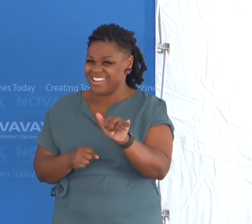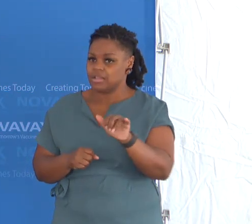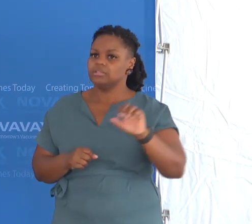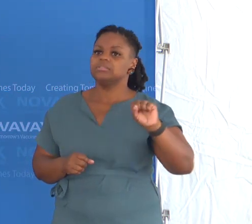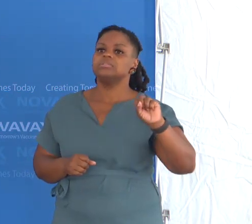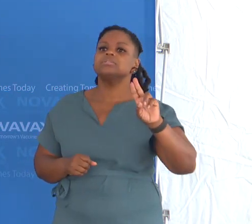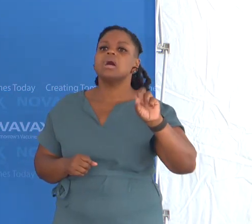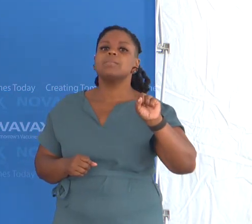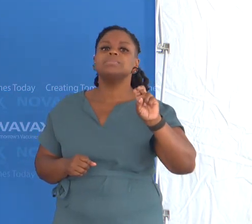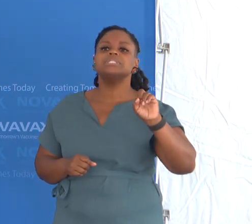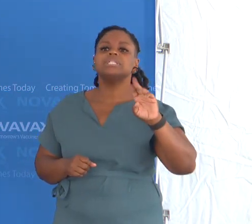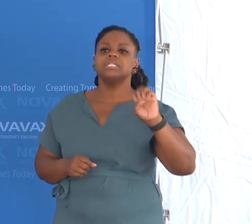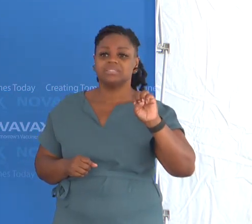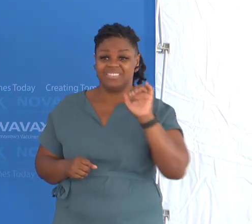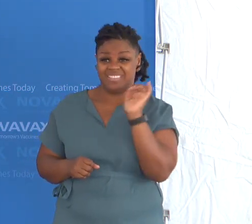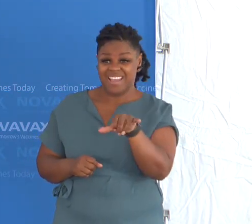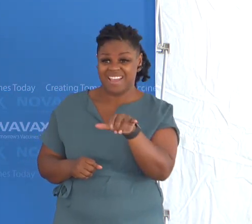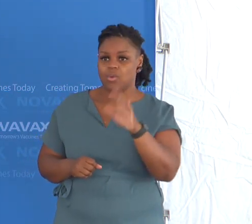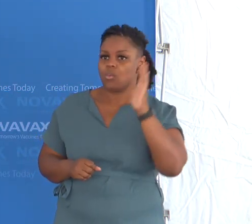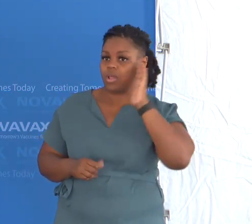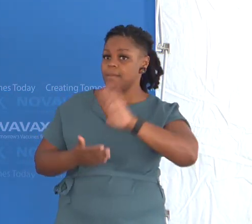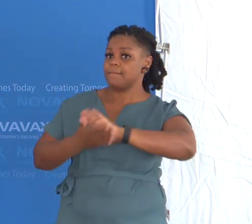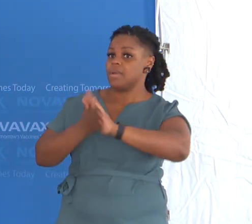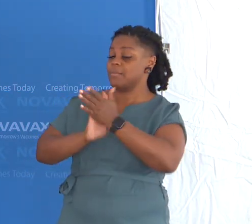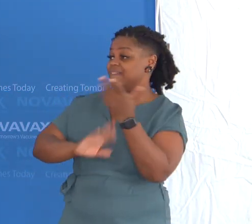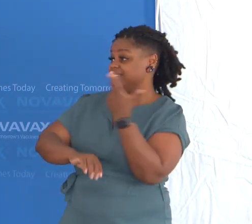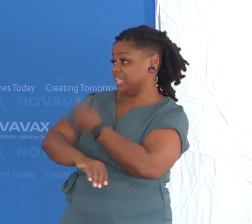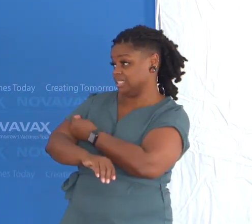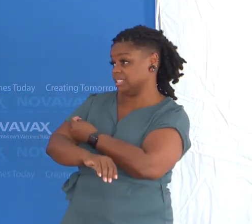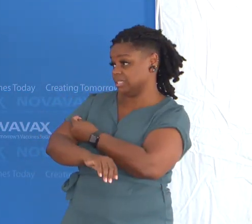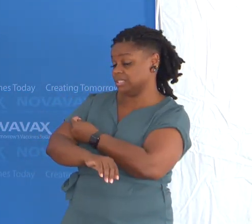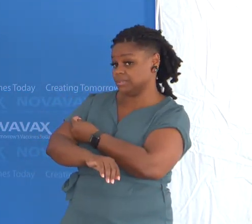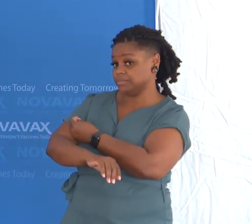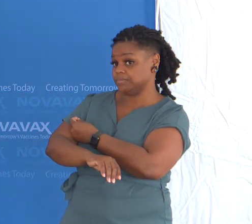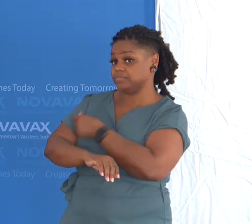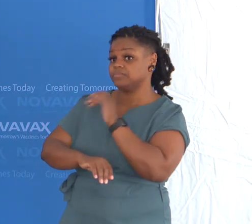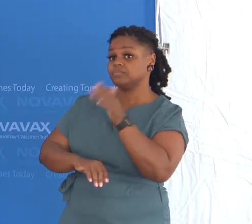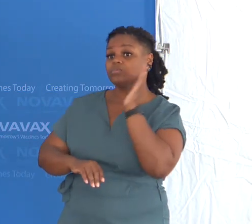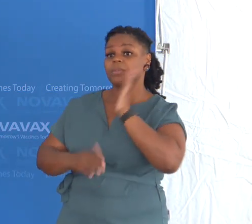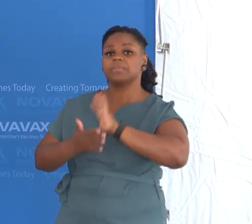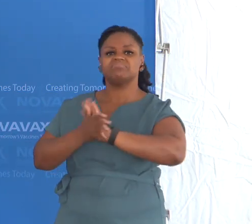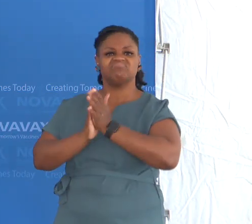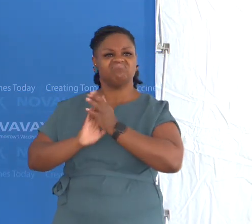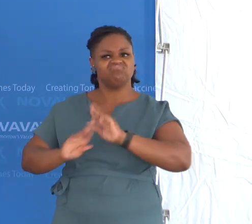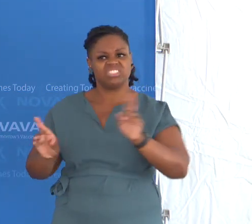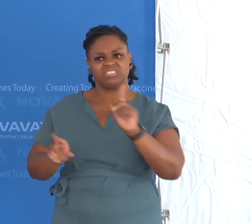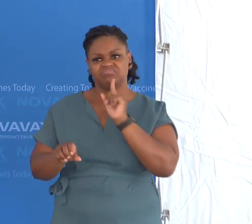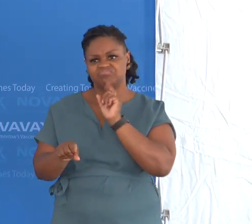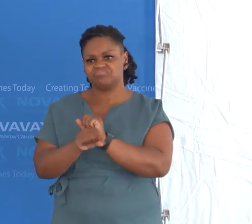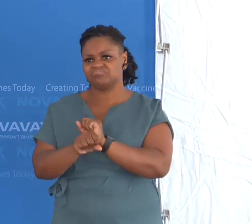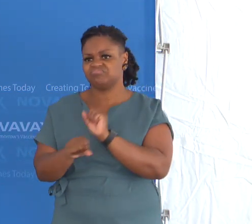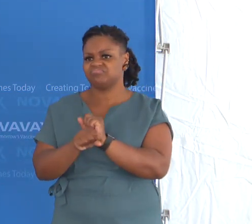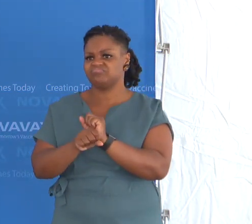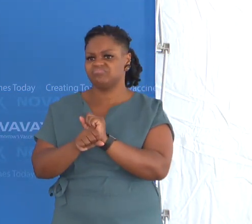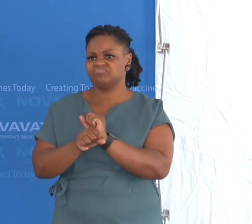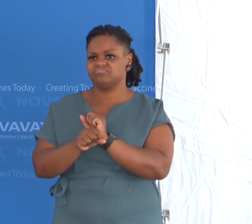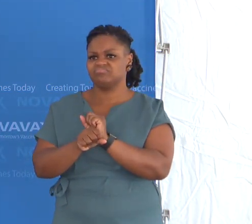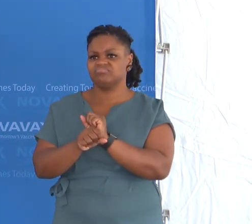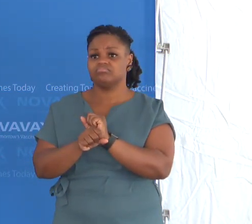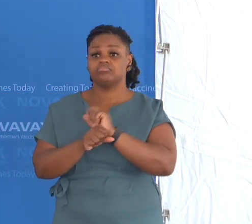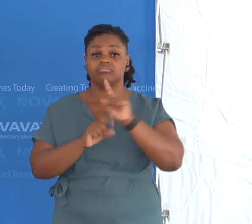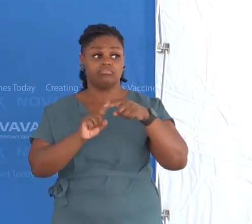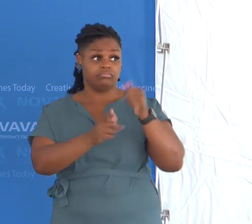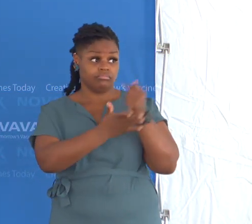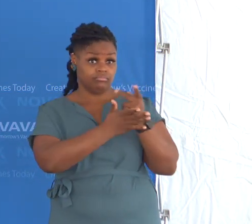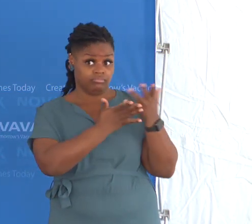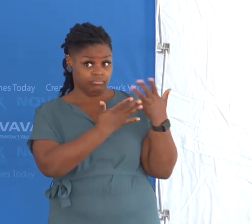vaccine and will be put on the shelf in inventory awaiting approval, so that once we do have